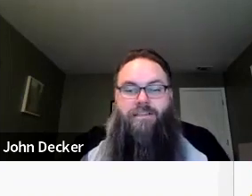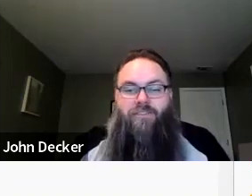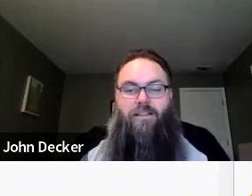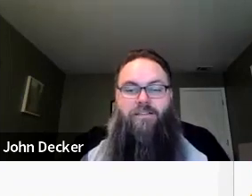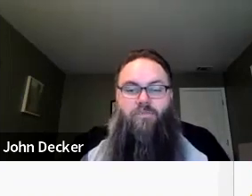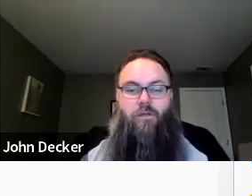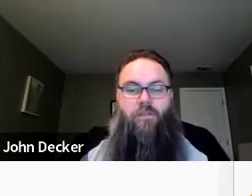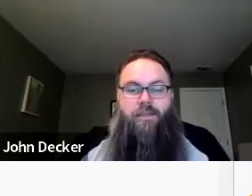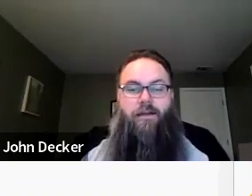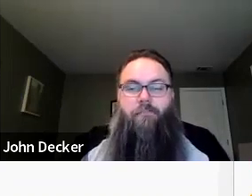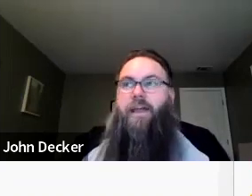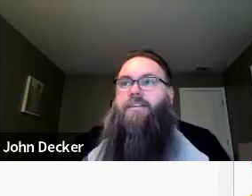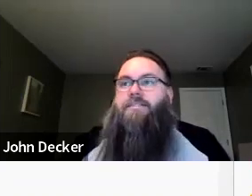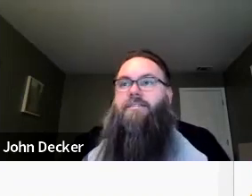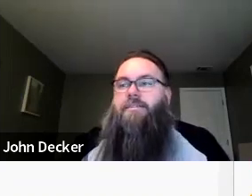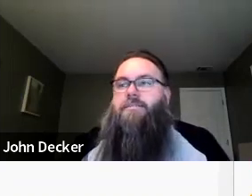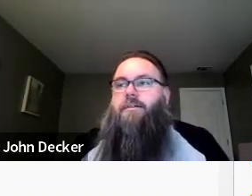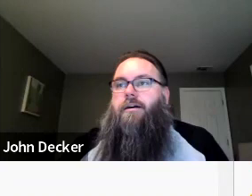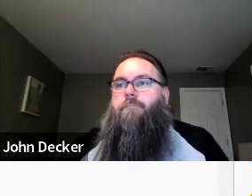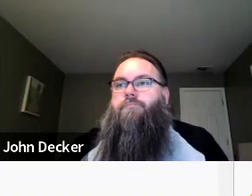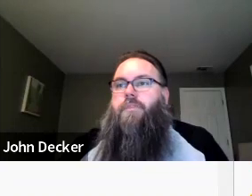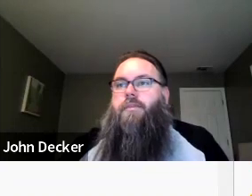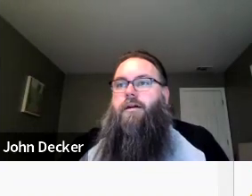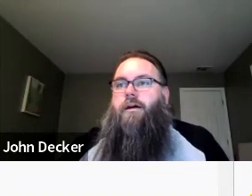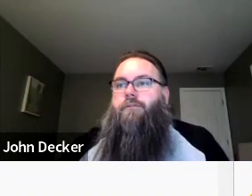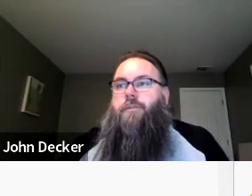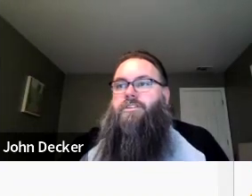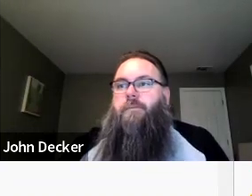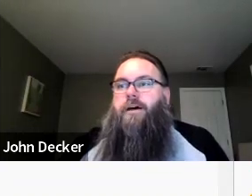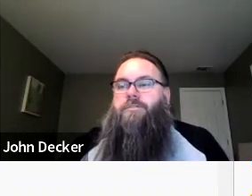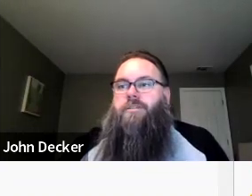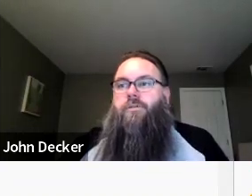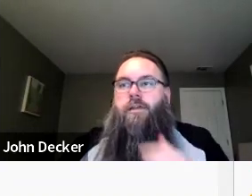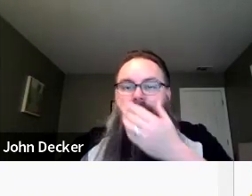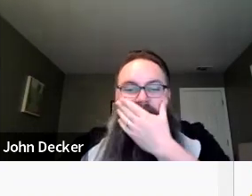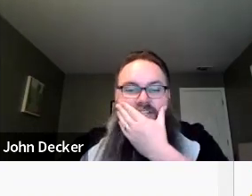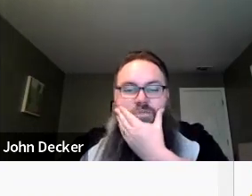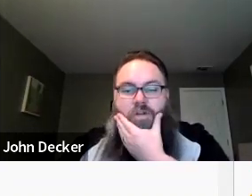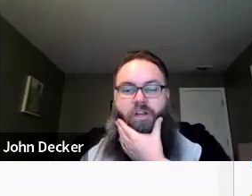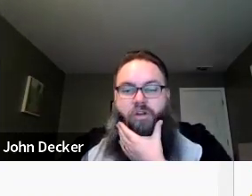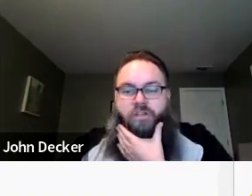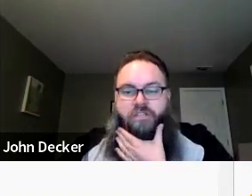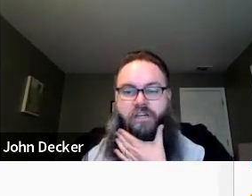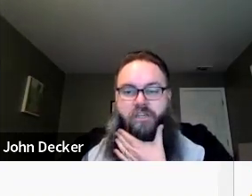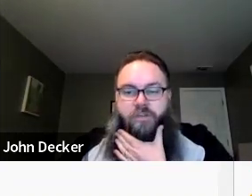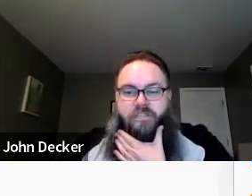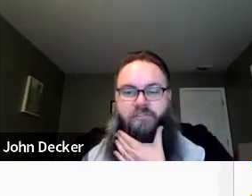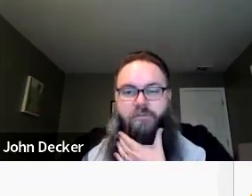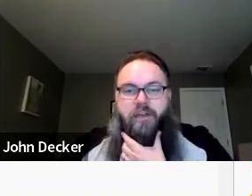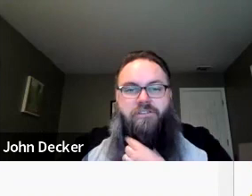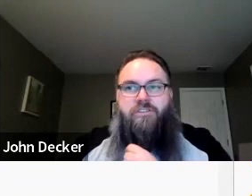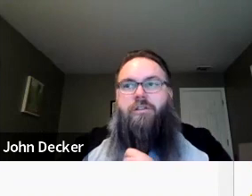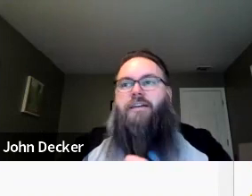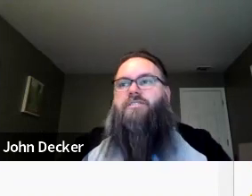going on in Grass Valley as well that Heidi sent us information about. So again, just really want to encourage you as